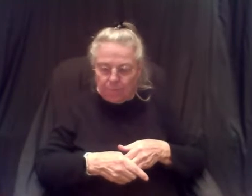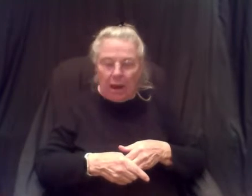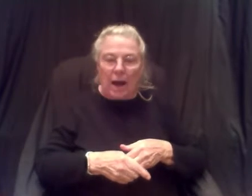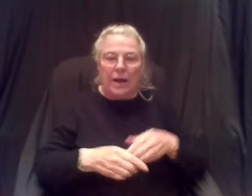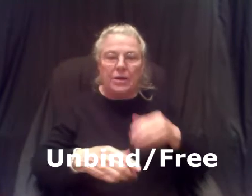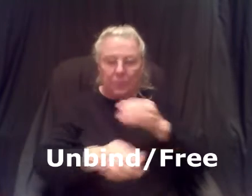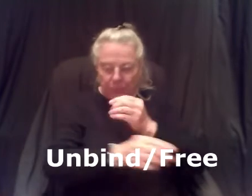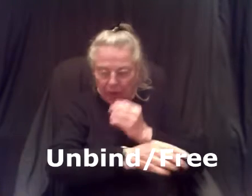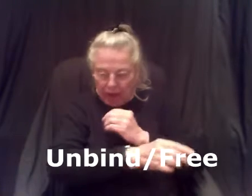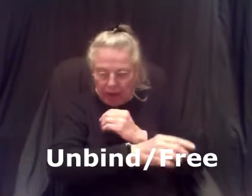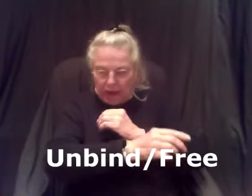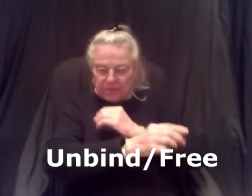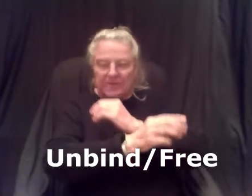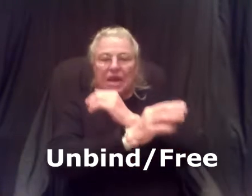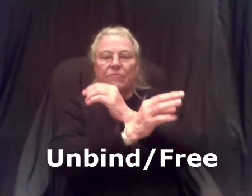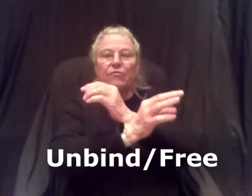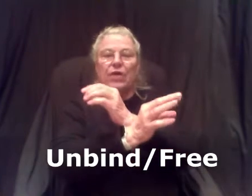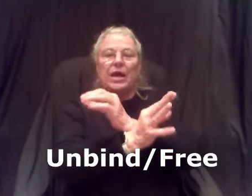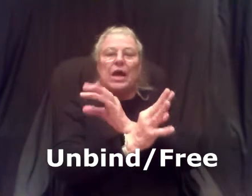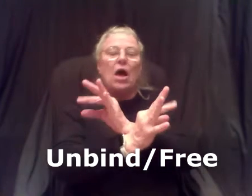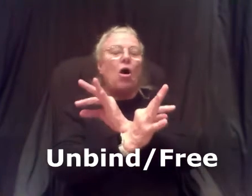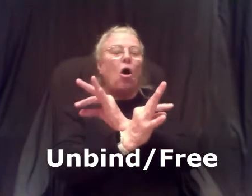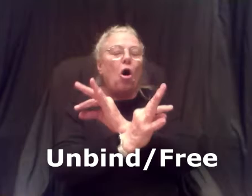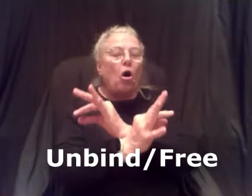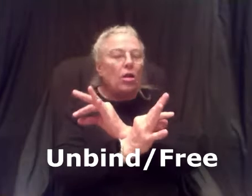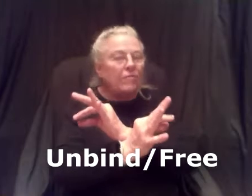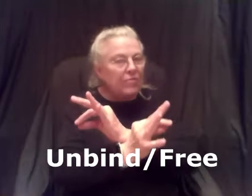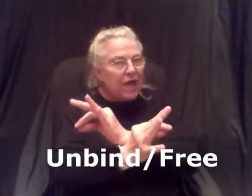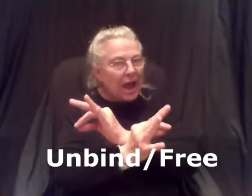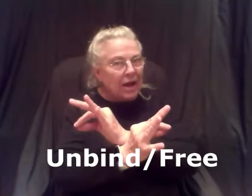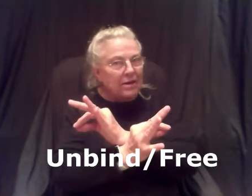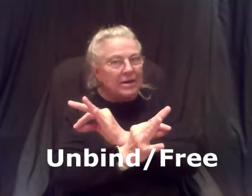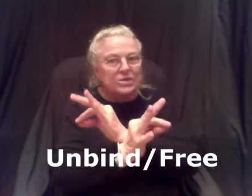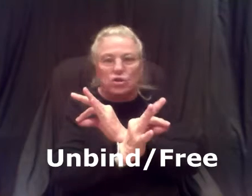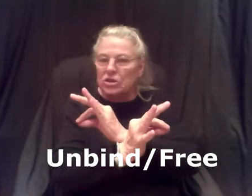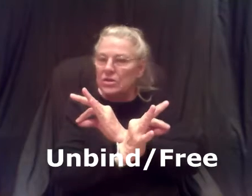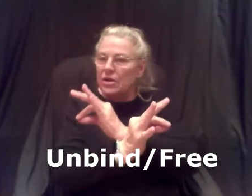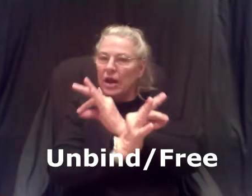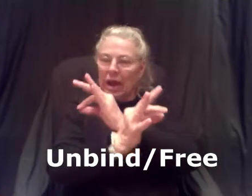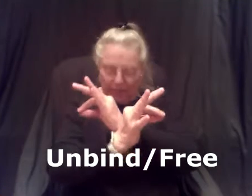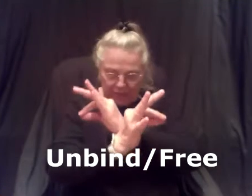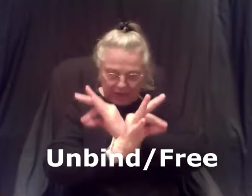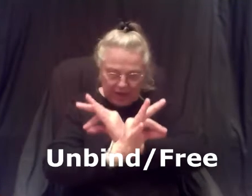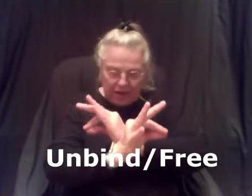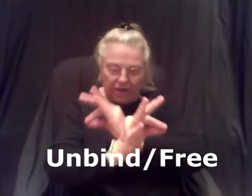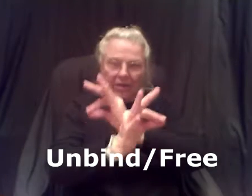Unbind and set free. All of that is just take it,